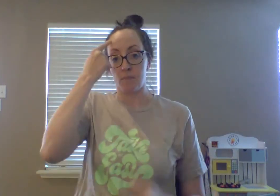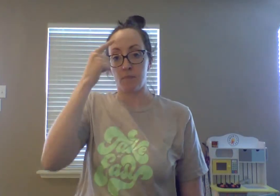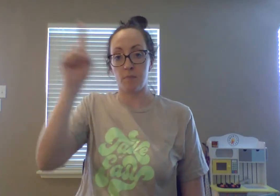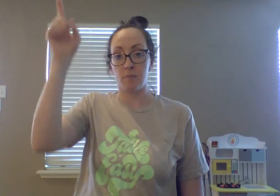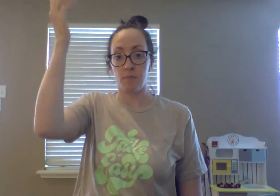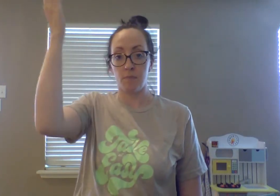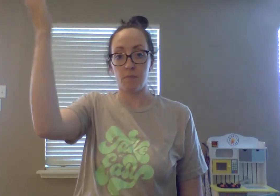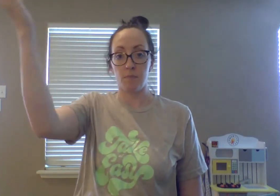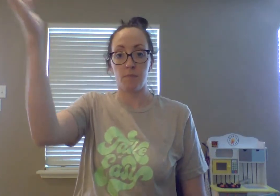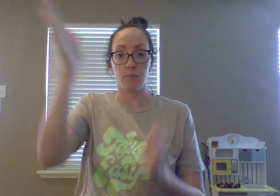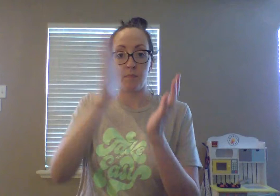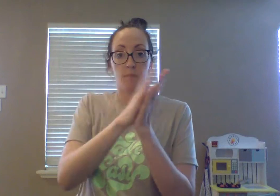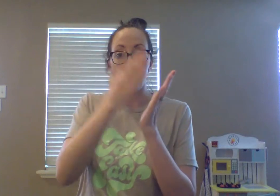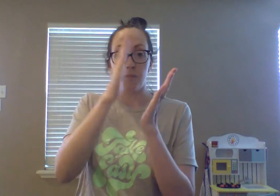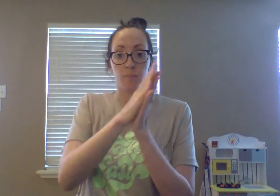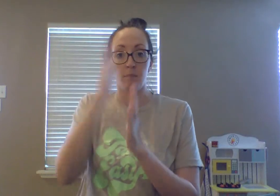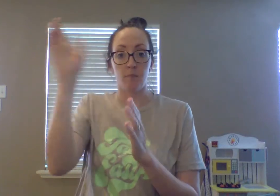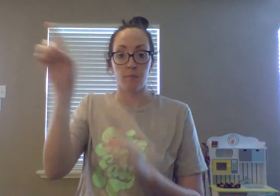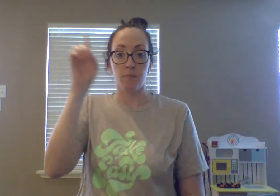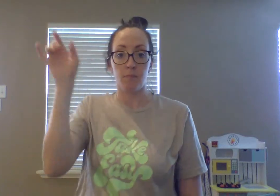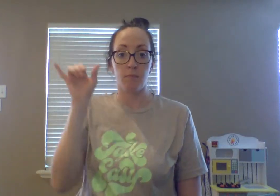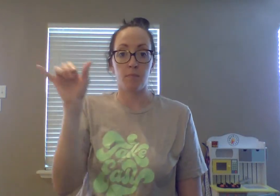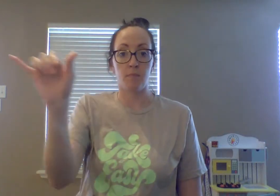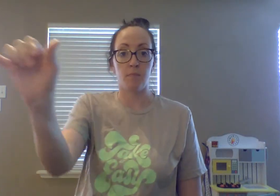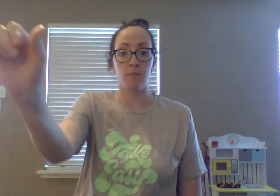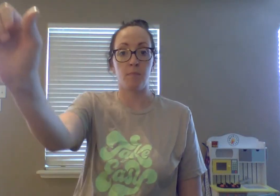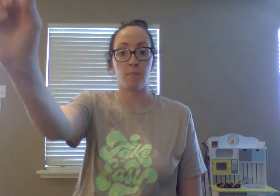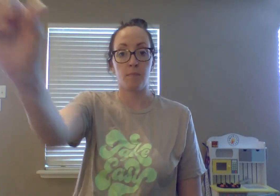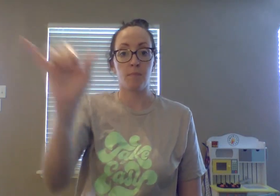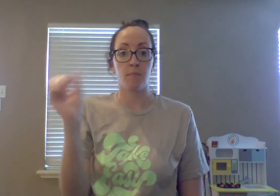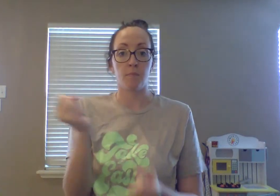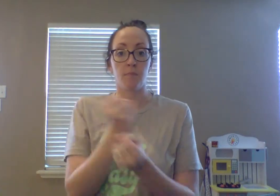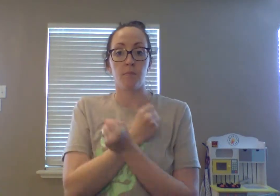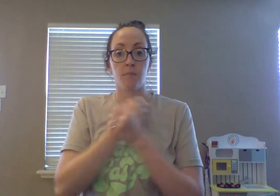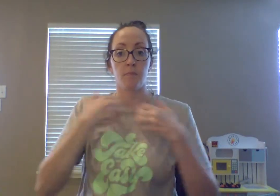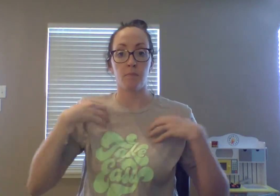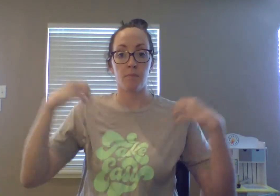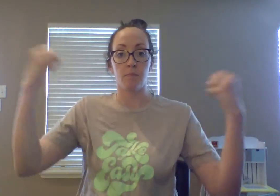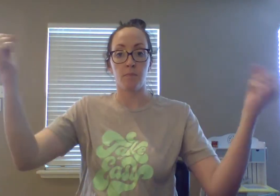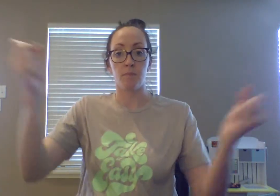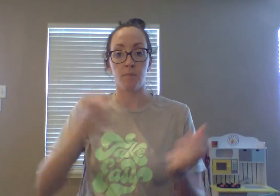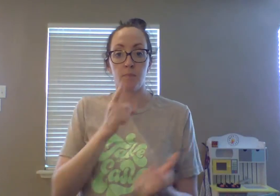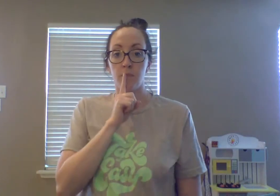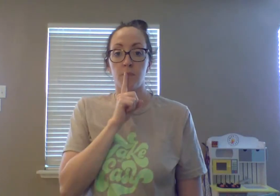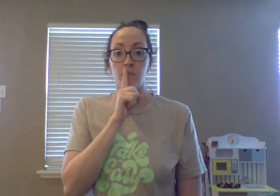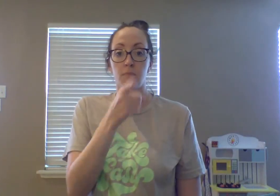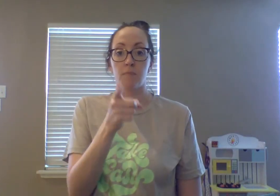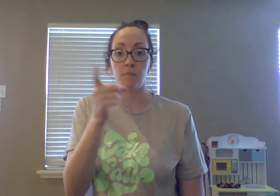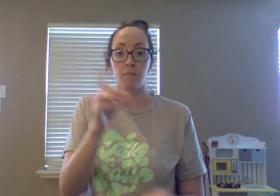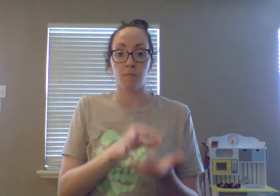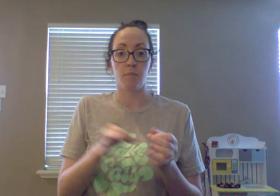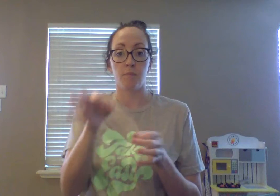Blessed presence live, ever his praises sing. Love so mighty and so true merits my